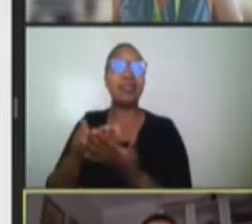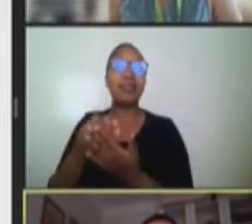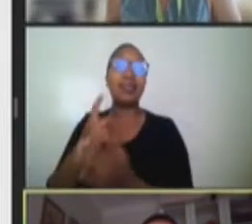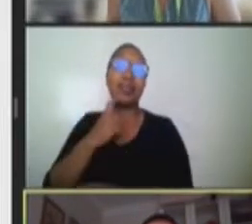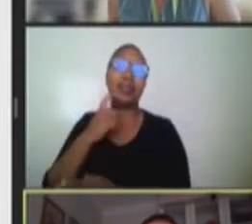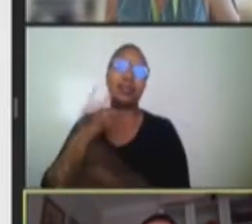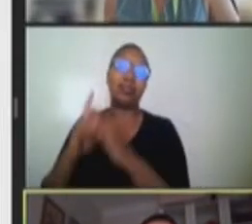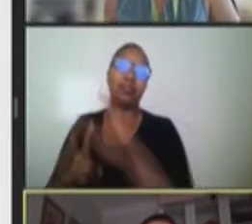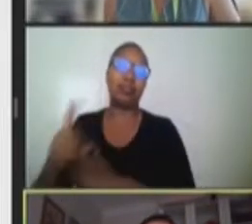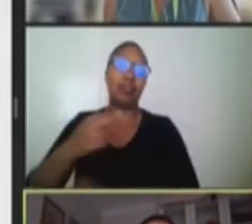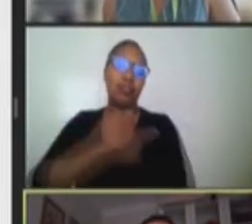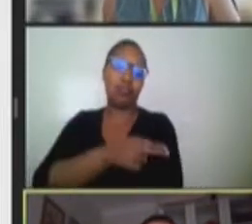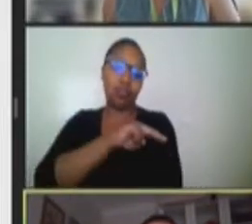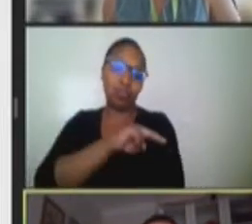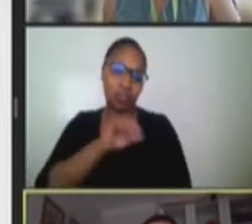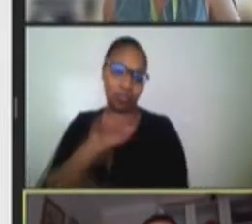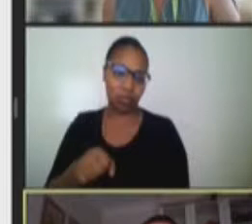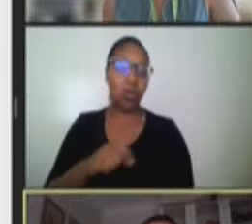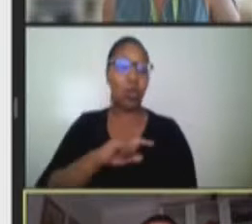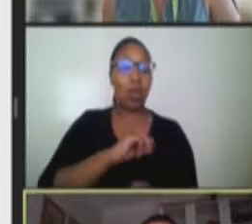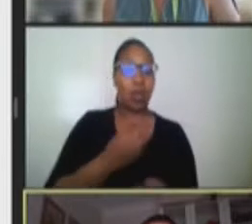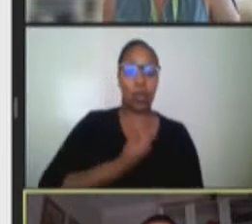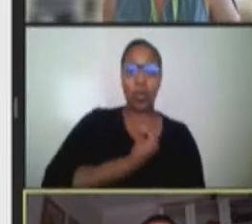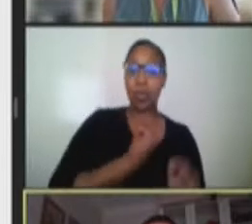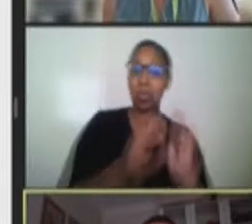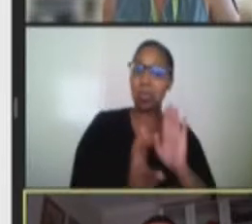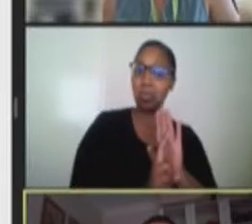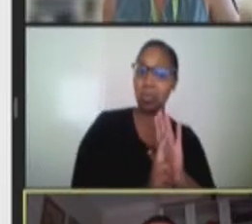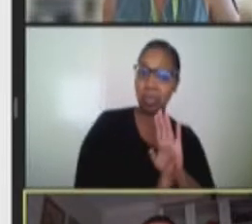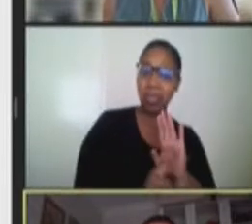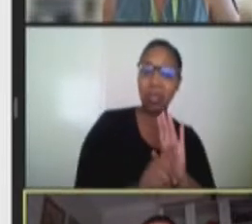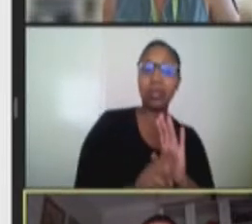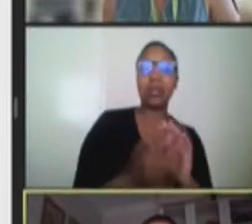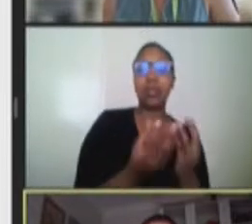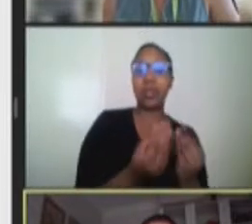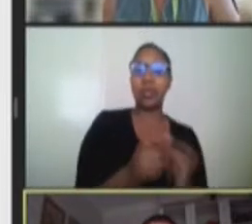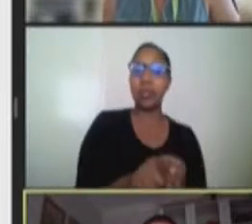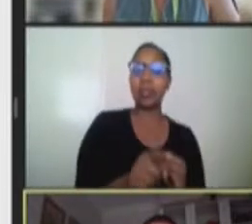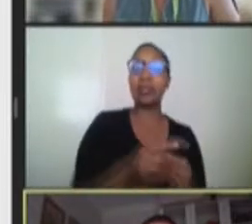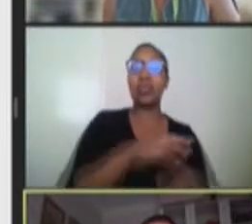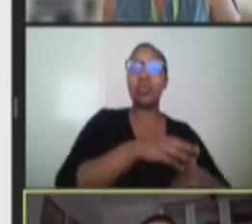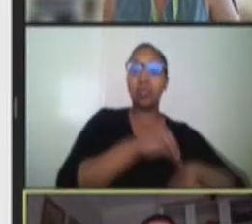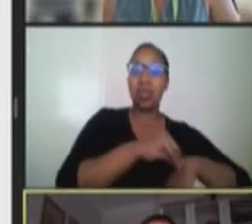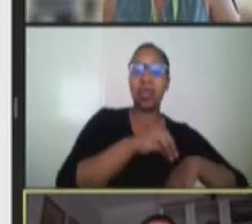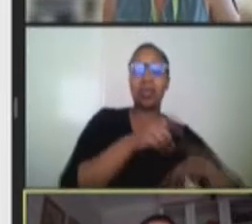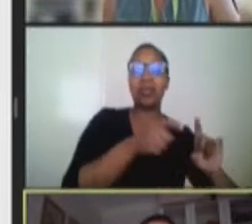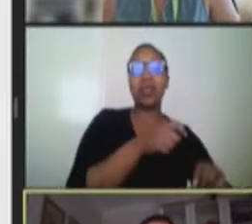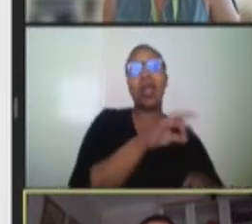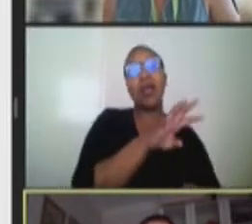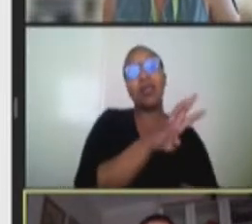more severe disease. Looking at the percentage of admissions that have comorbidities, as we would expect, most of the older groups